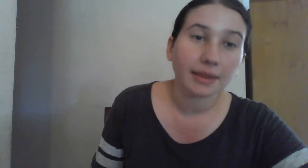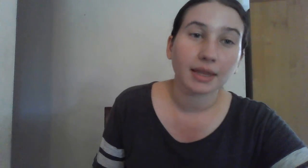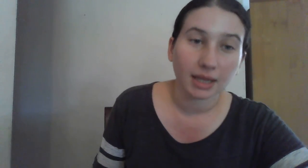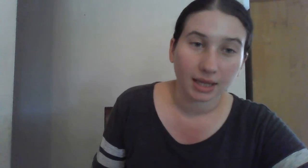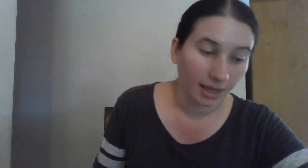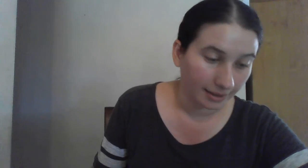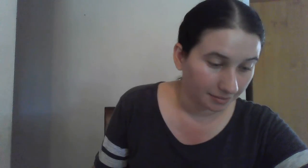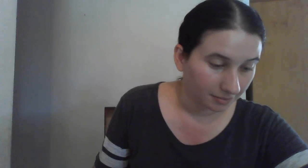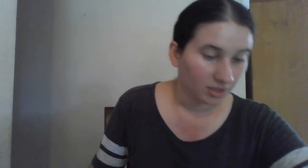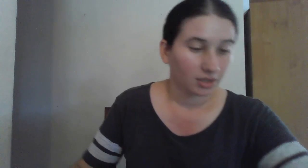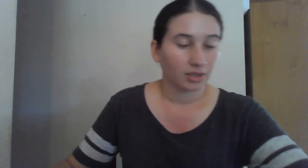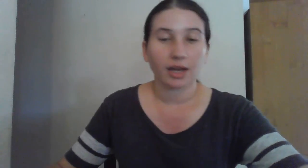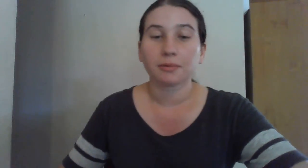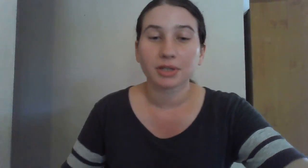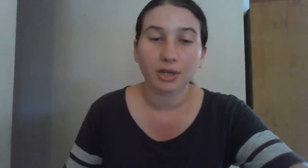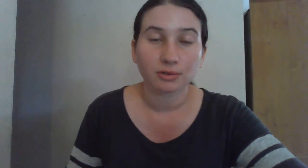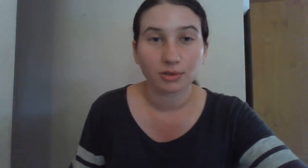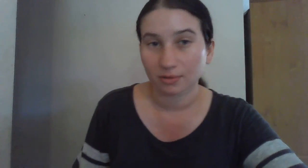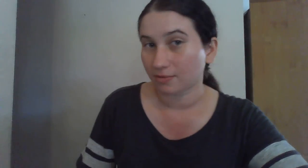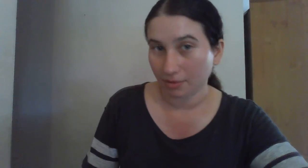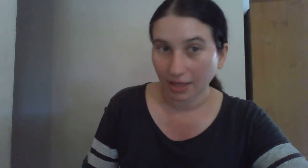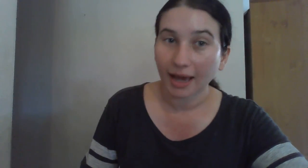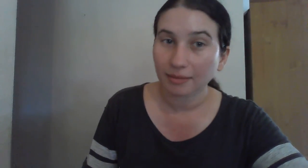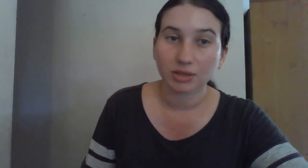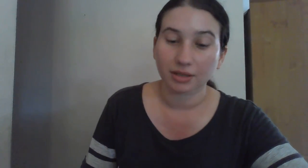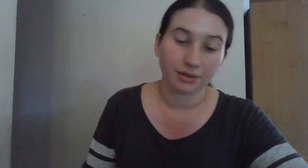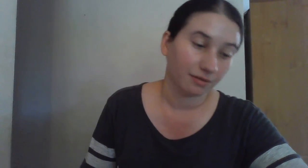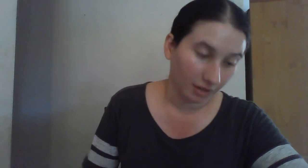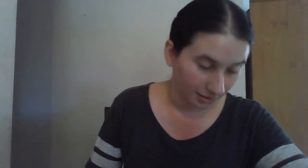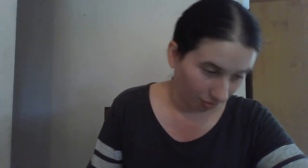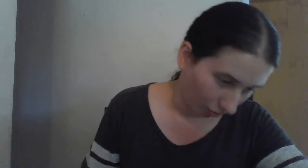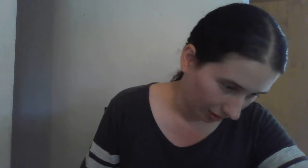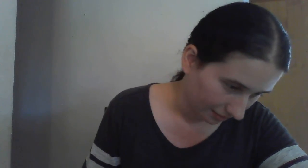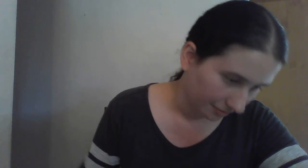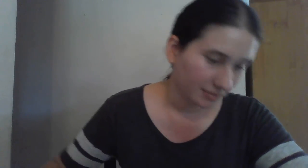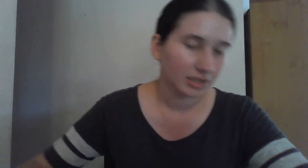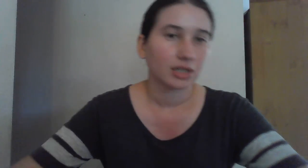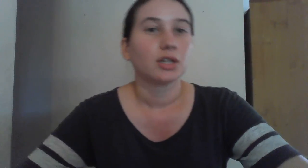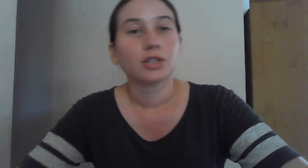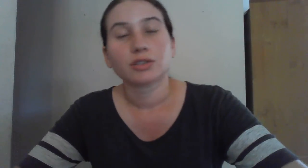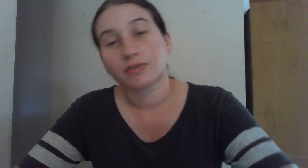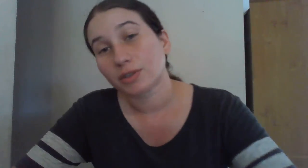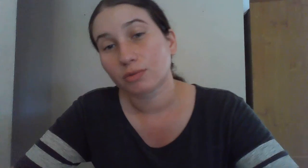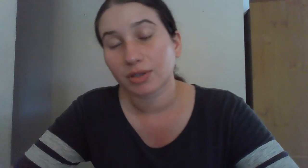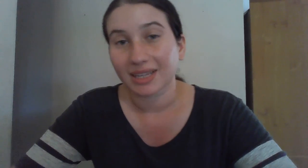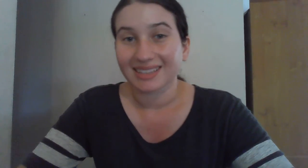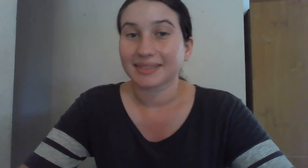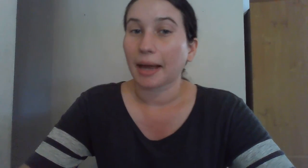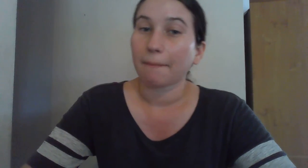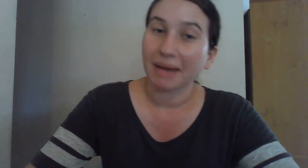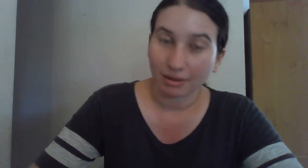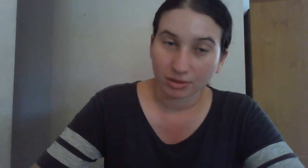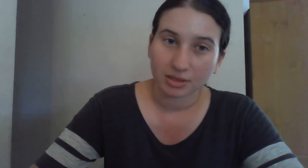Anything like that. Now we go to vocabulary of lesson 3. First word is about,